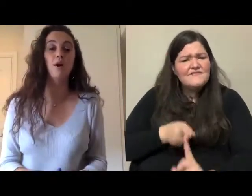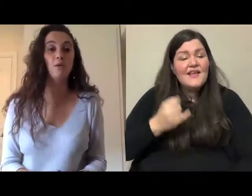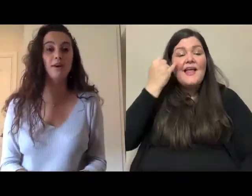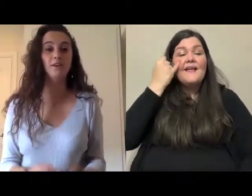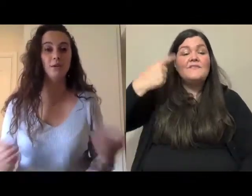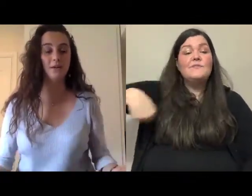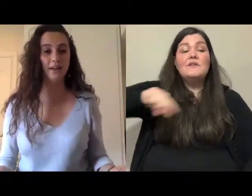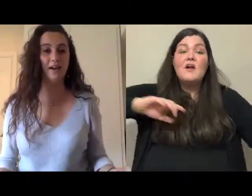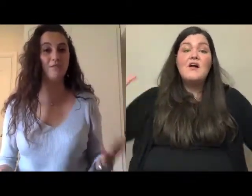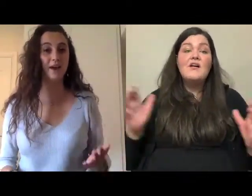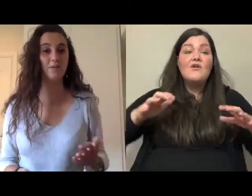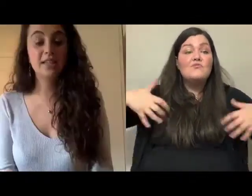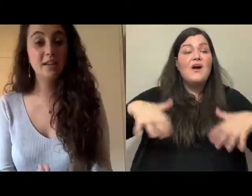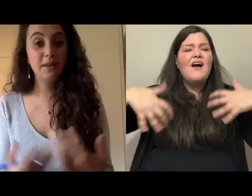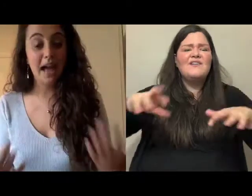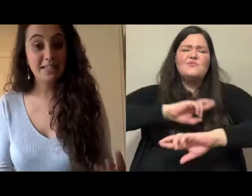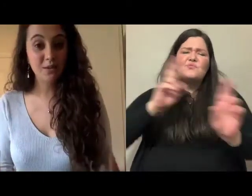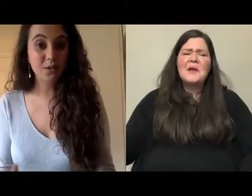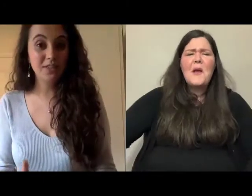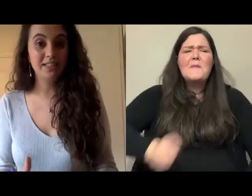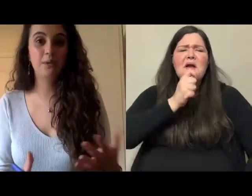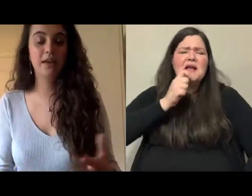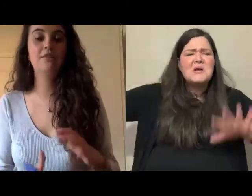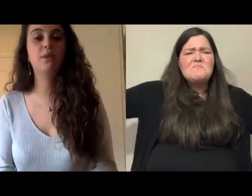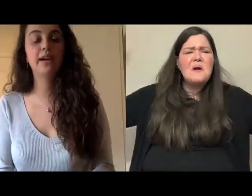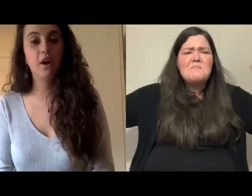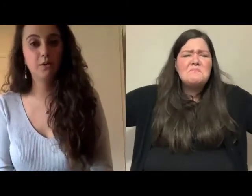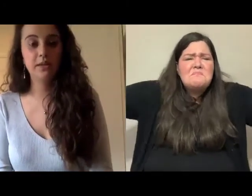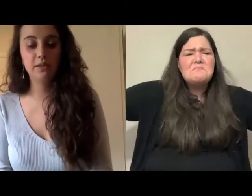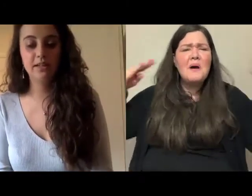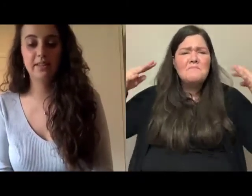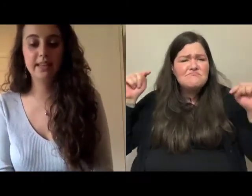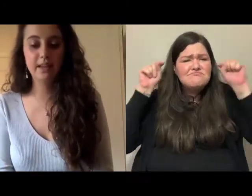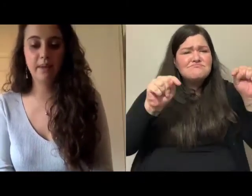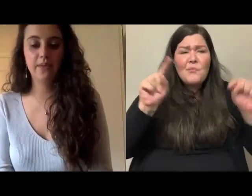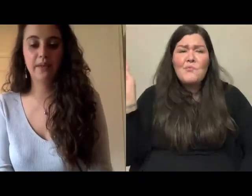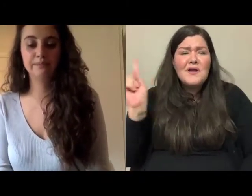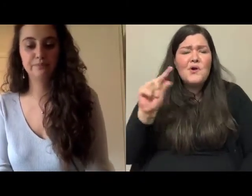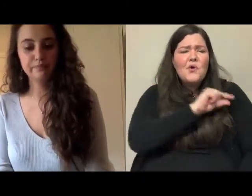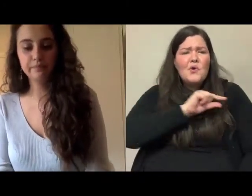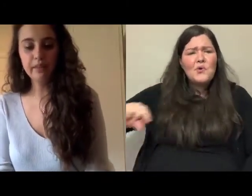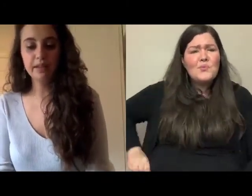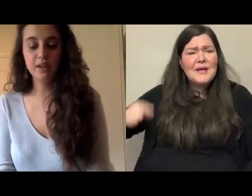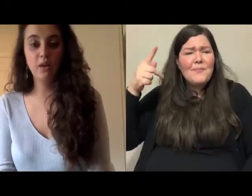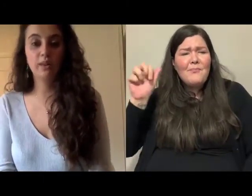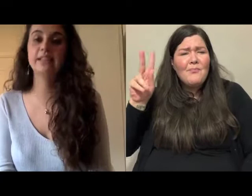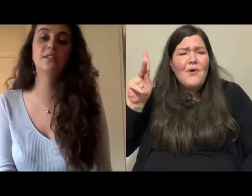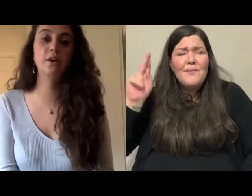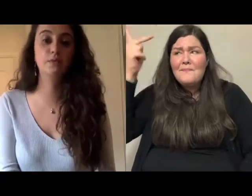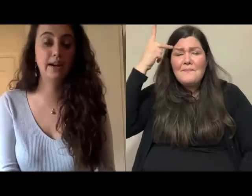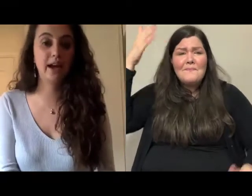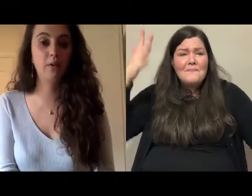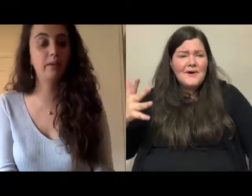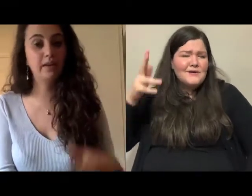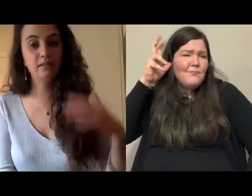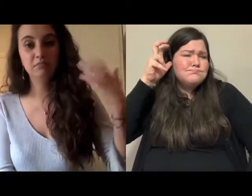home when we don't have that option. It's gonna be as a community that we have to write our Green New Deals and think about them. So let's start